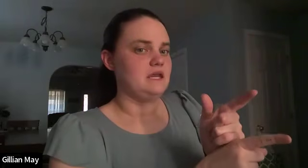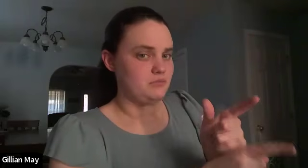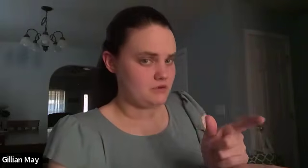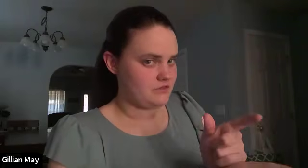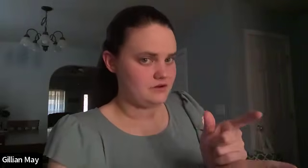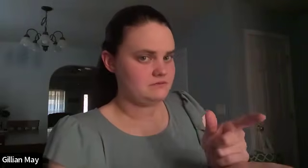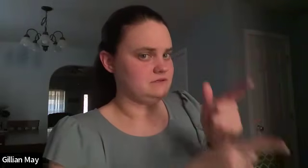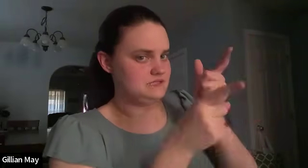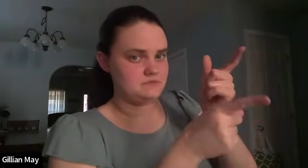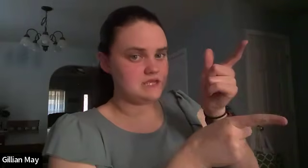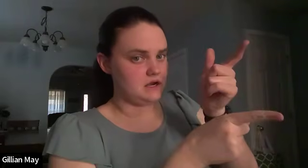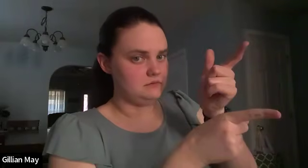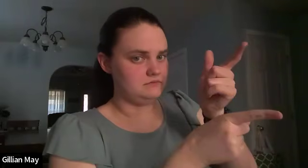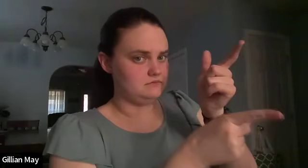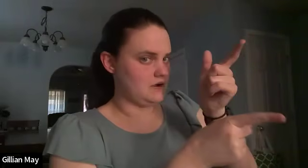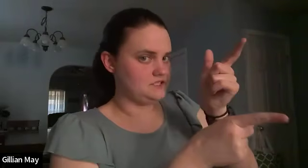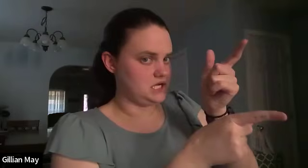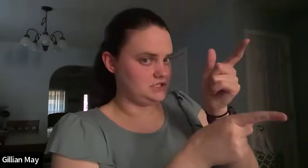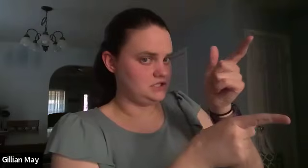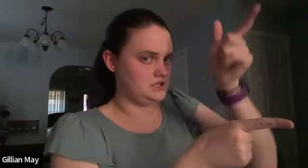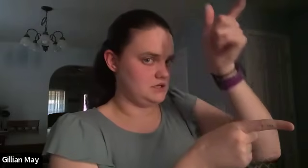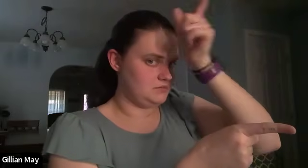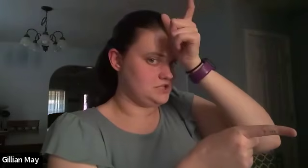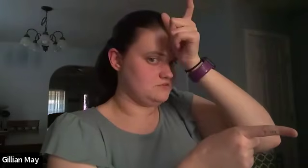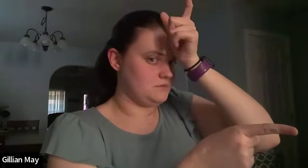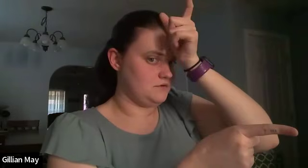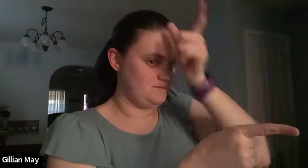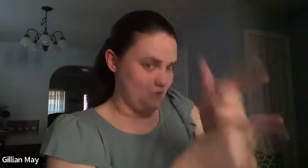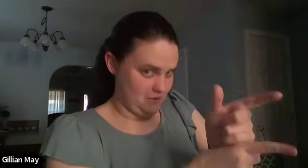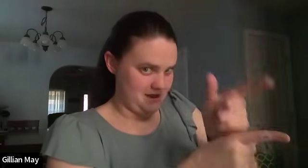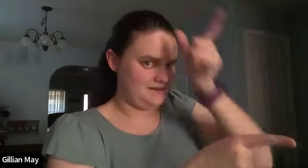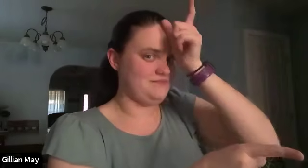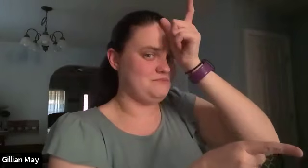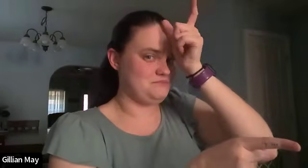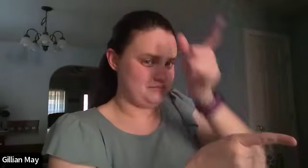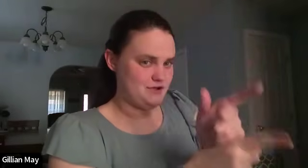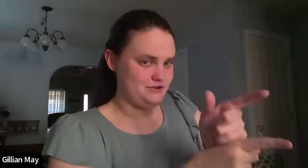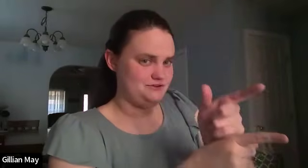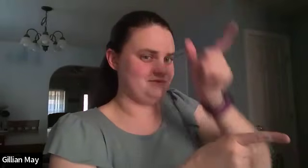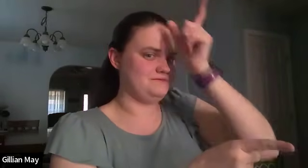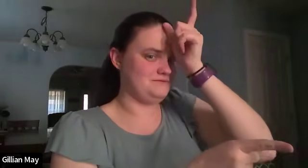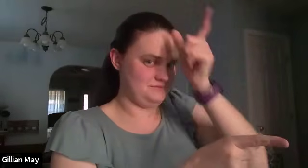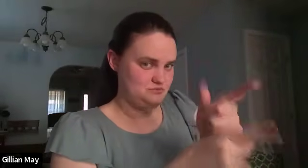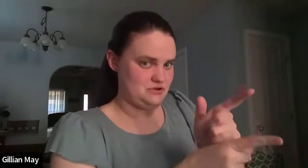Then brother, same setup, haven't changed, but just from your forehead. Brother,